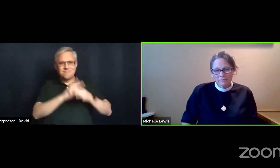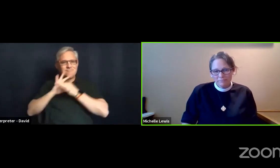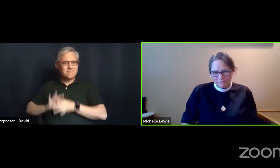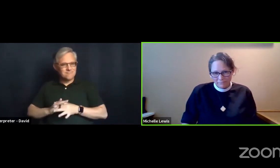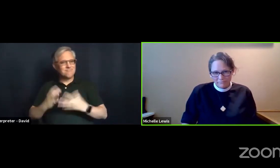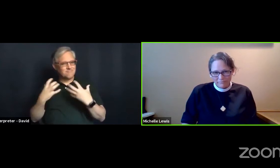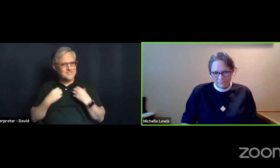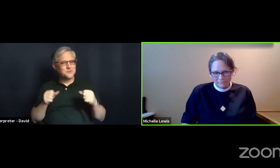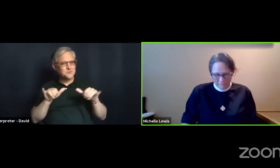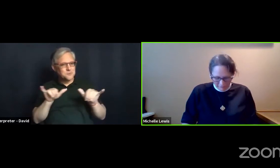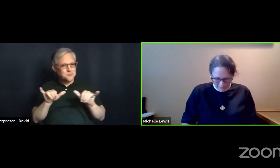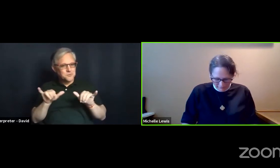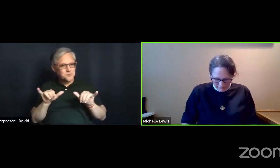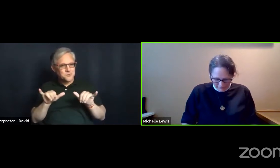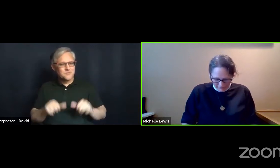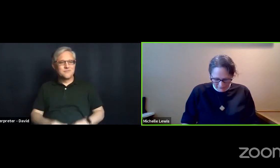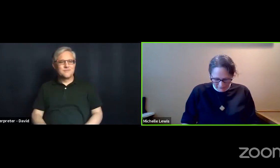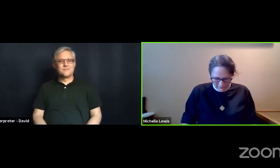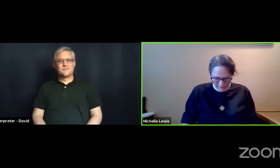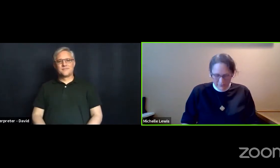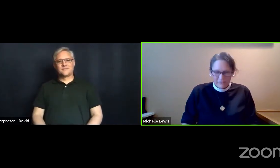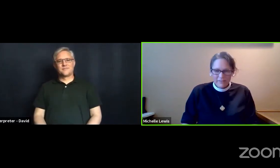healing.